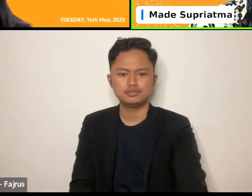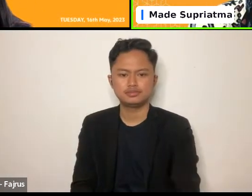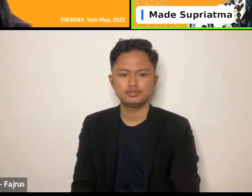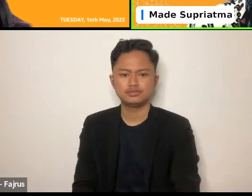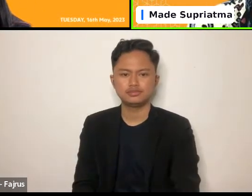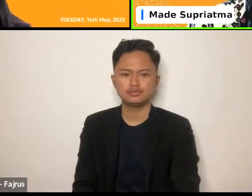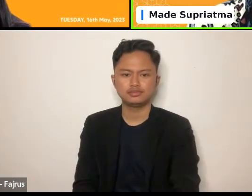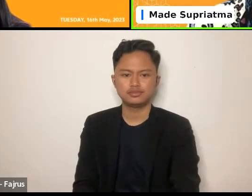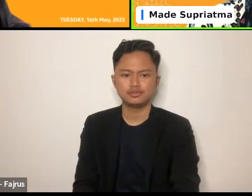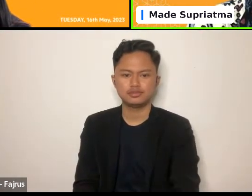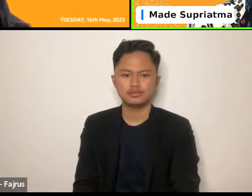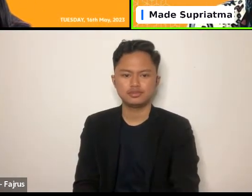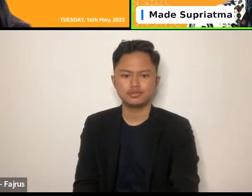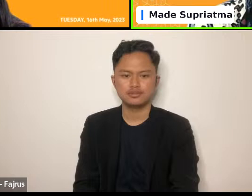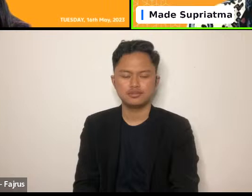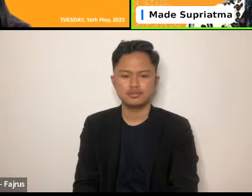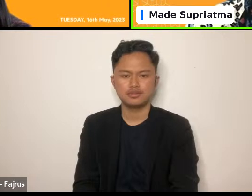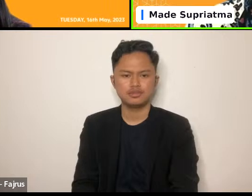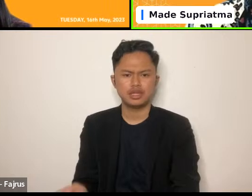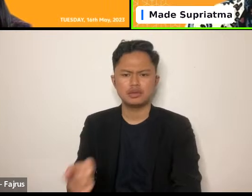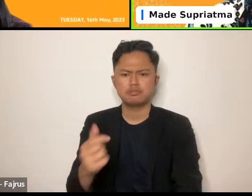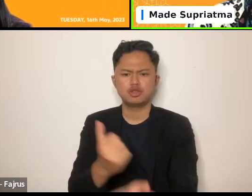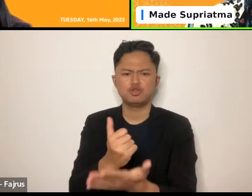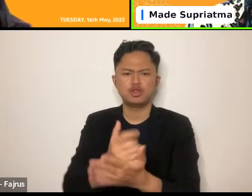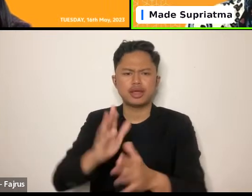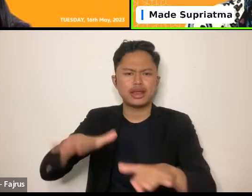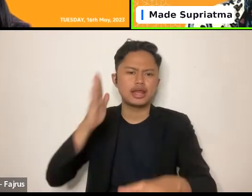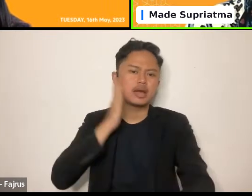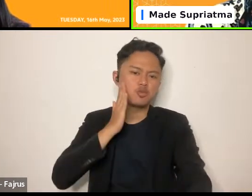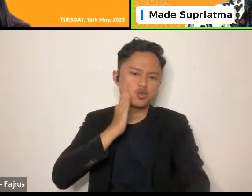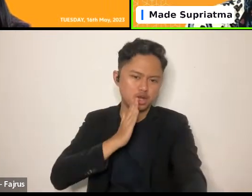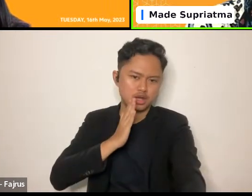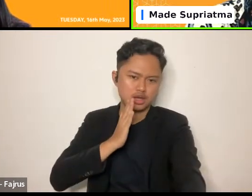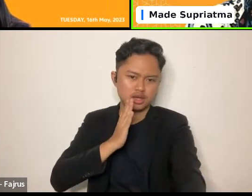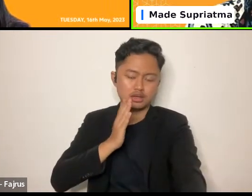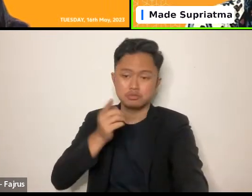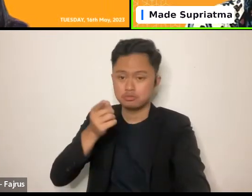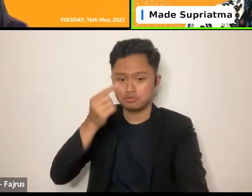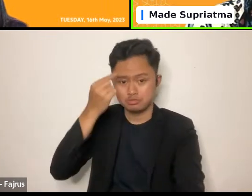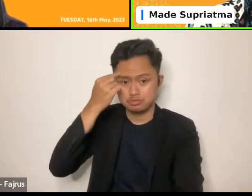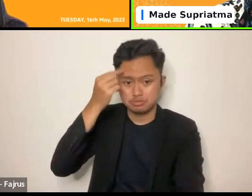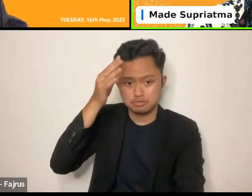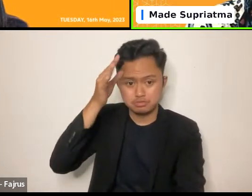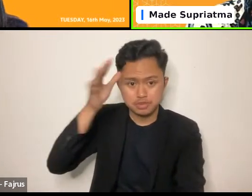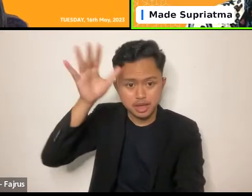teenagers, very young people. And can you imagine that